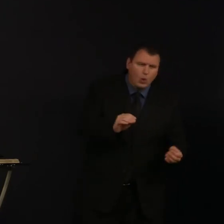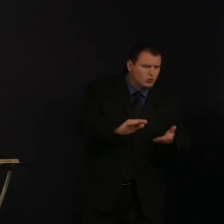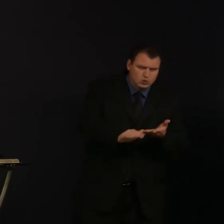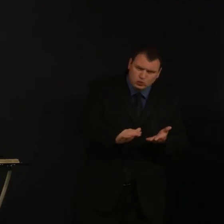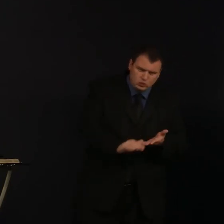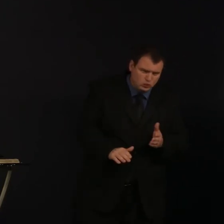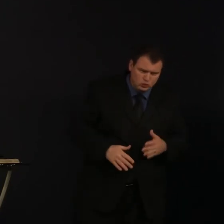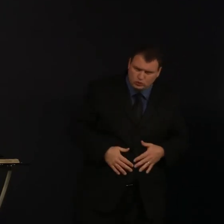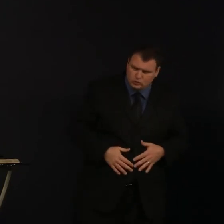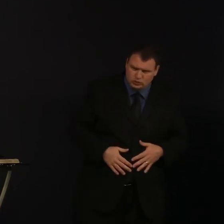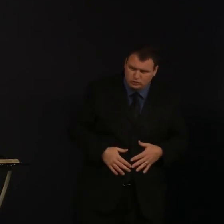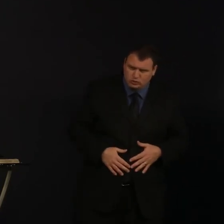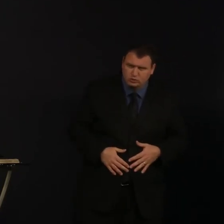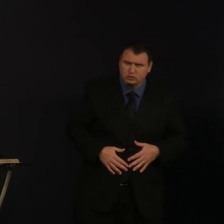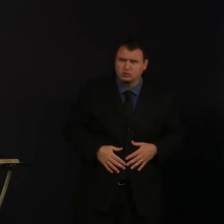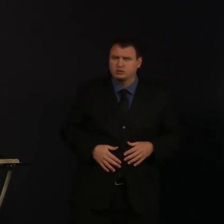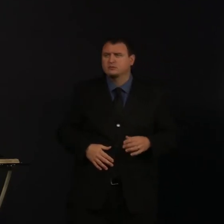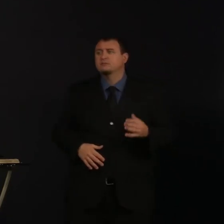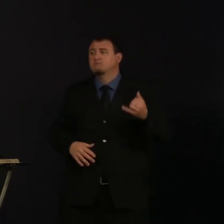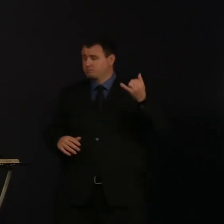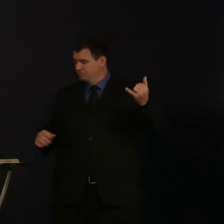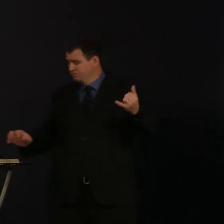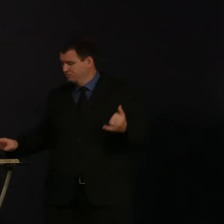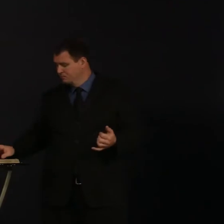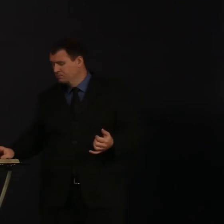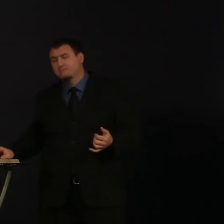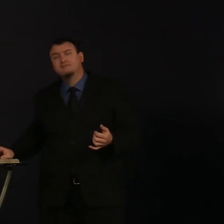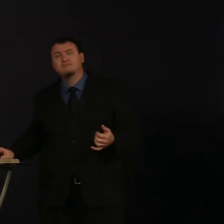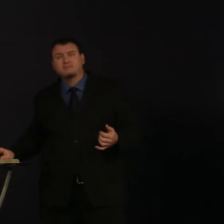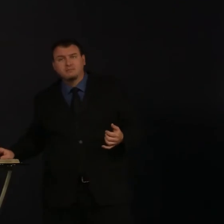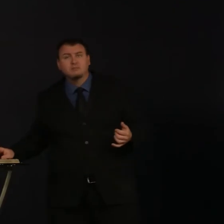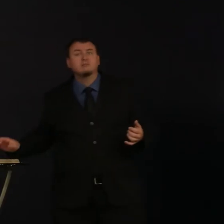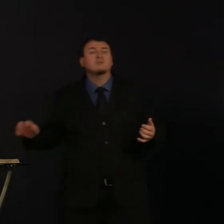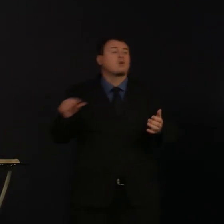You know that. There's no excuse for you. Now,